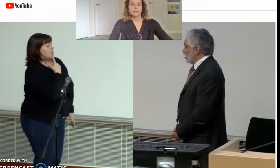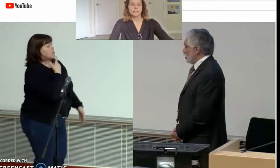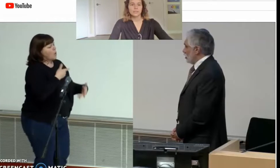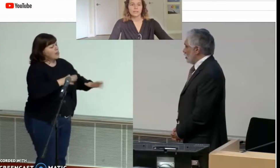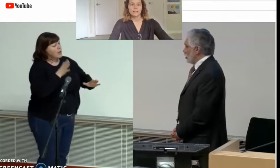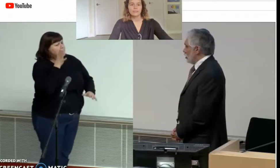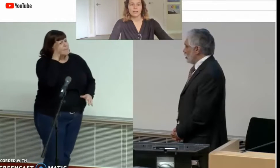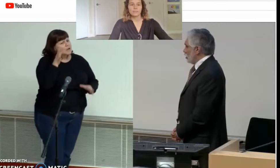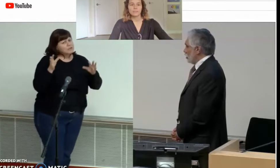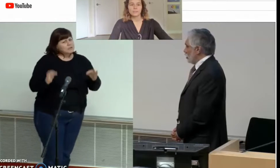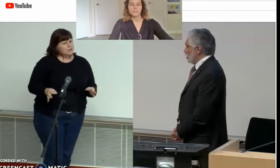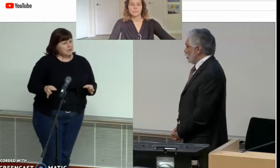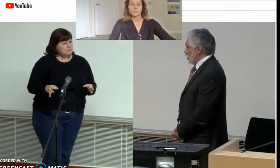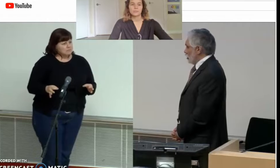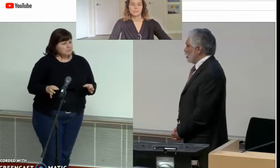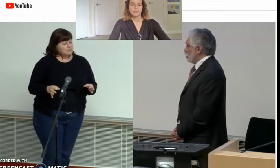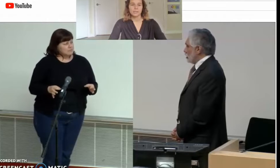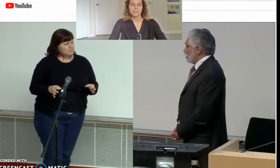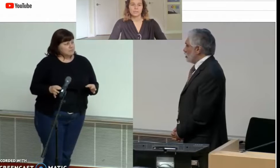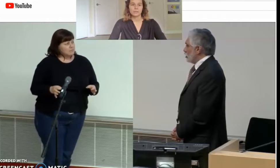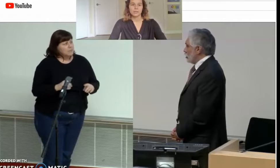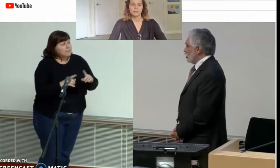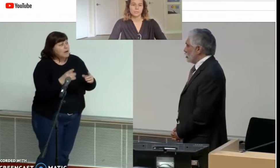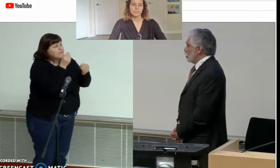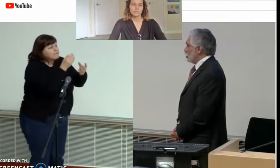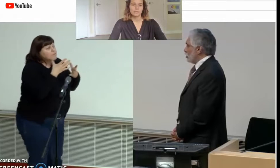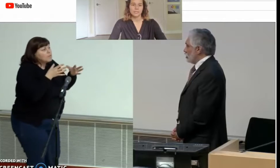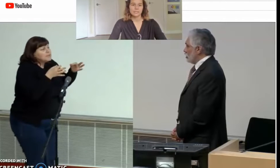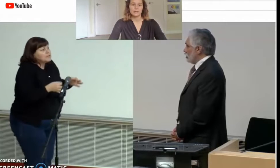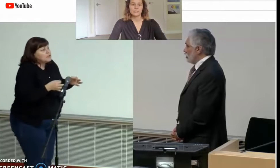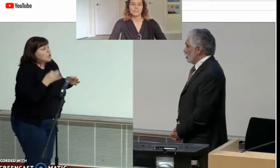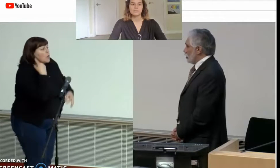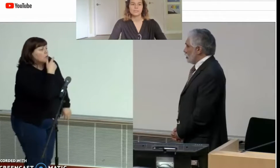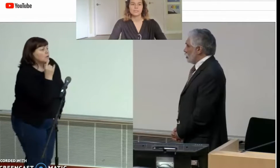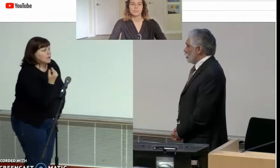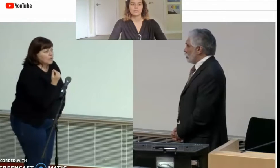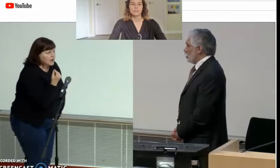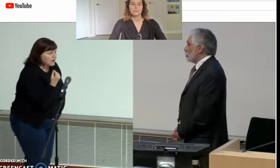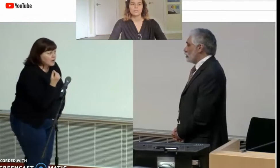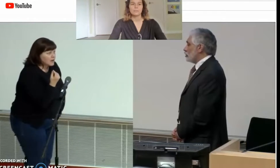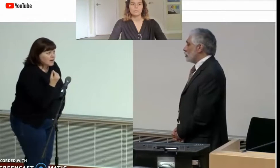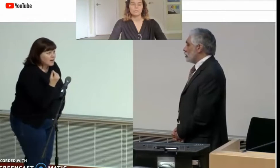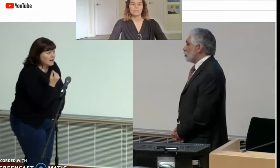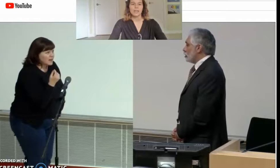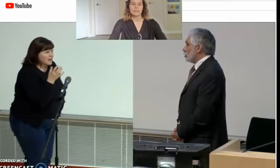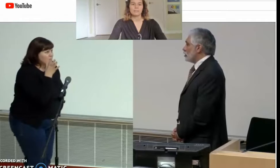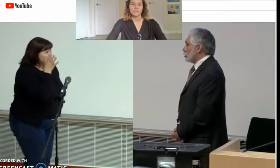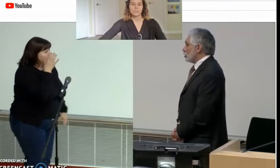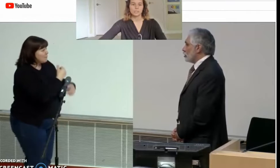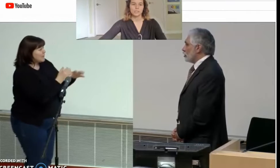there's a lot of avenues to treat this with medicine, and of course, ultimately, it's the parent's decision. But what would that information look